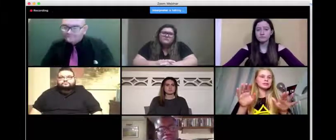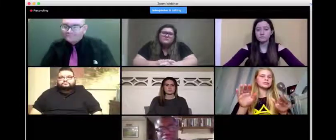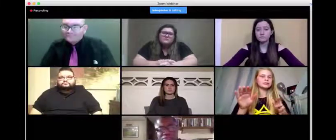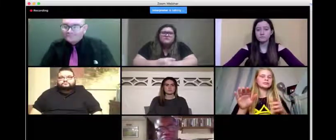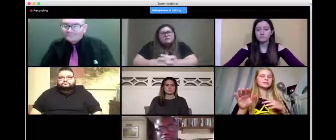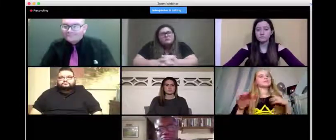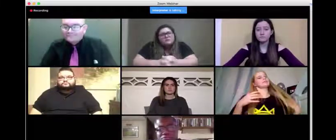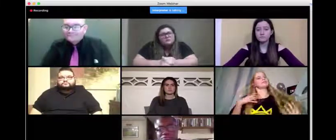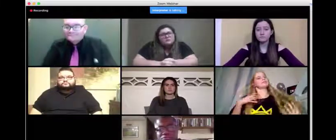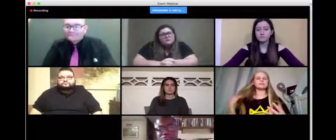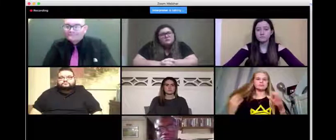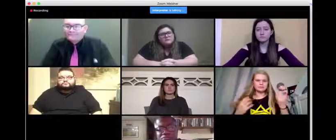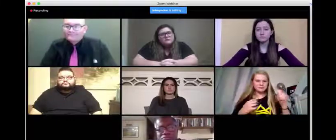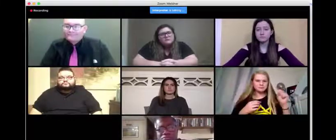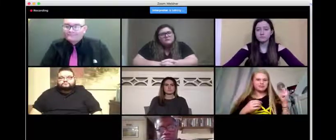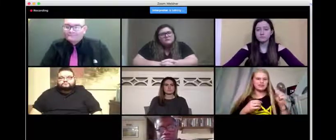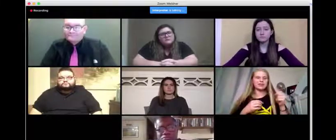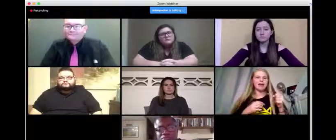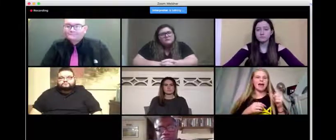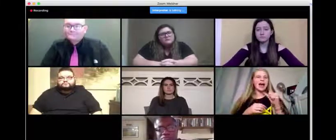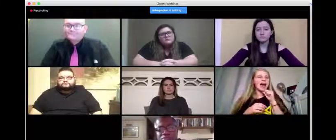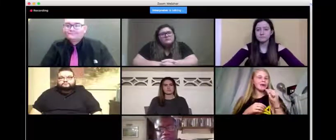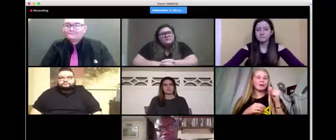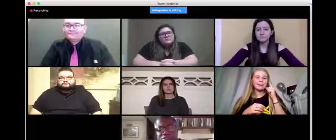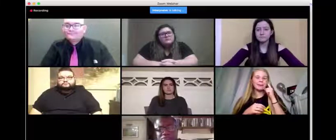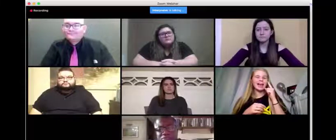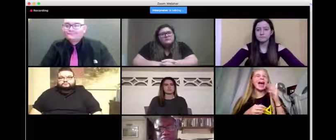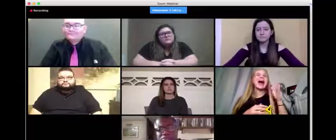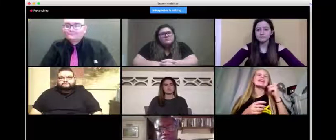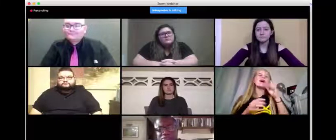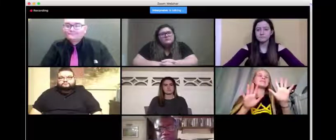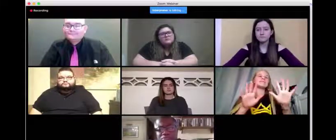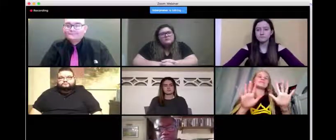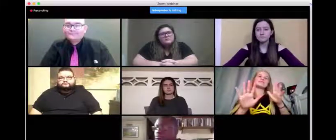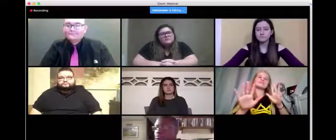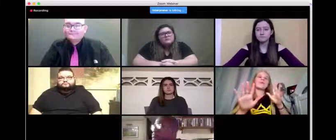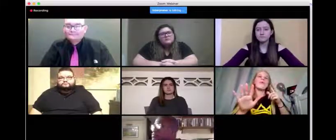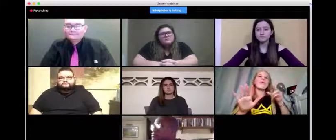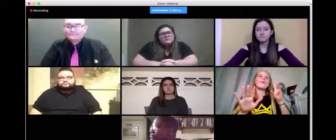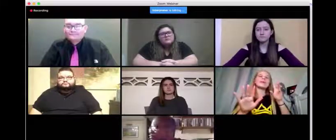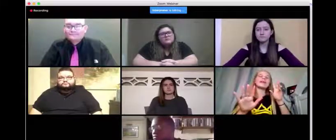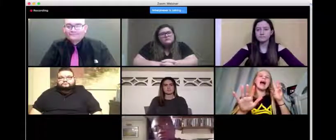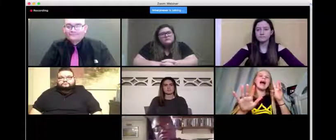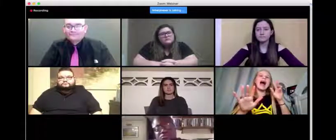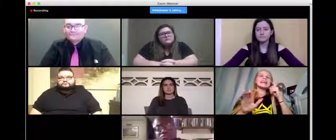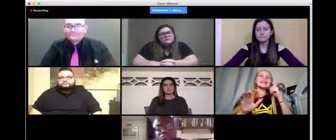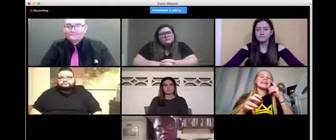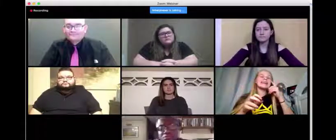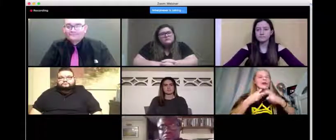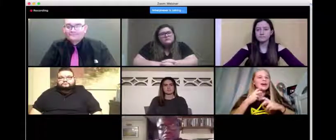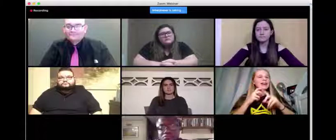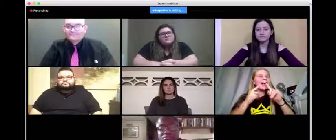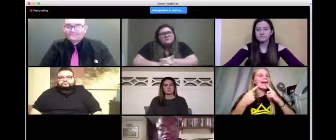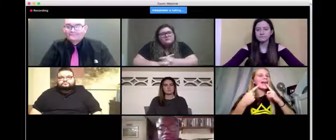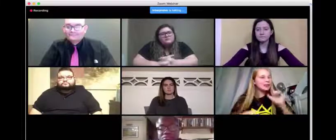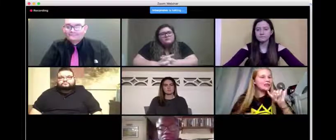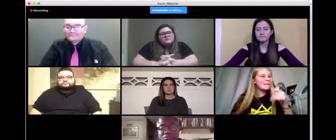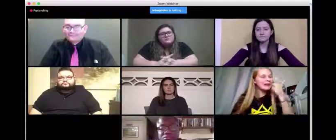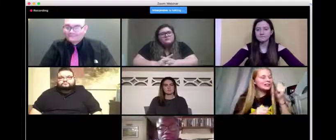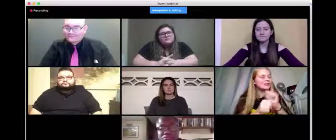well, wait a second. I think that actually, because of COVID right now, that's Obviously, the but situation. prior to